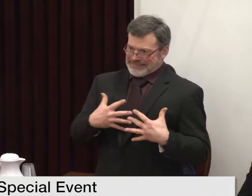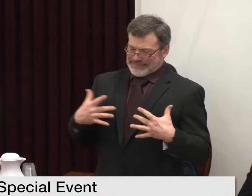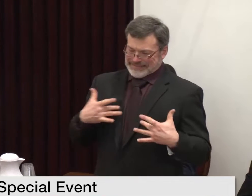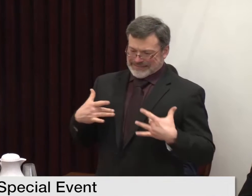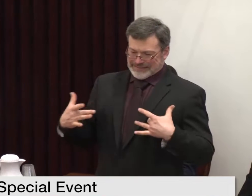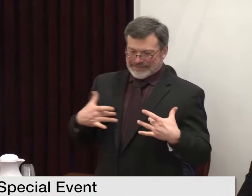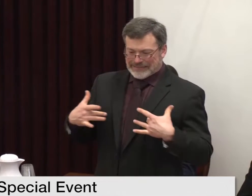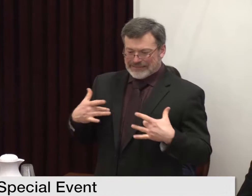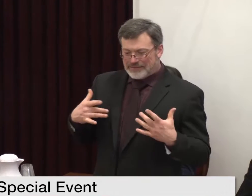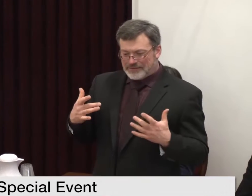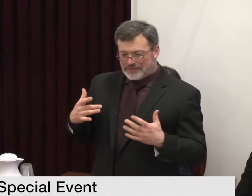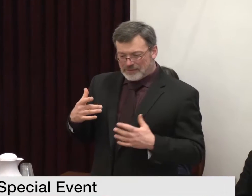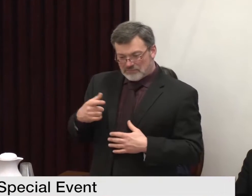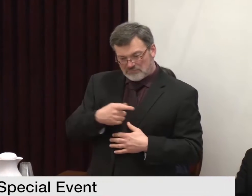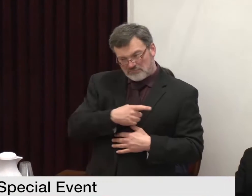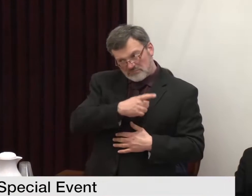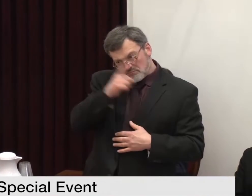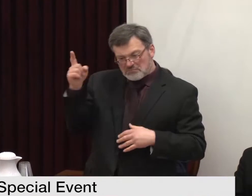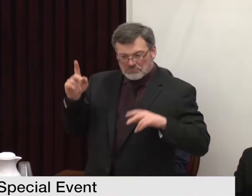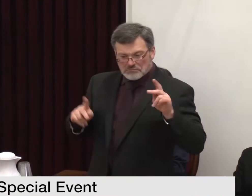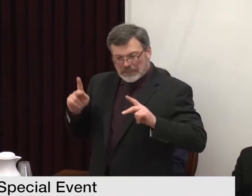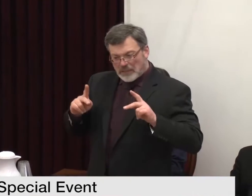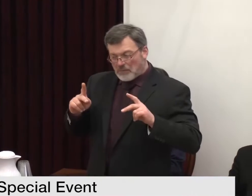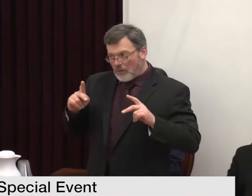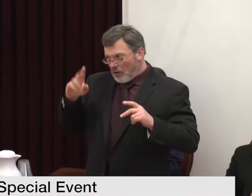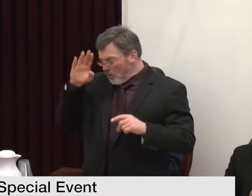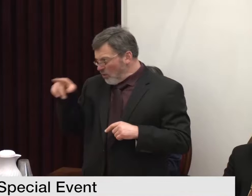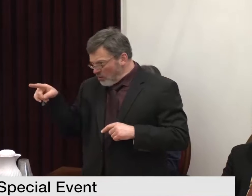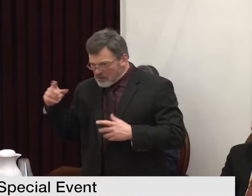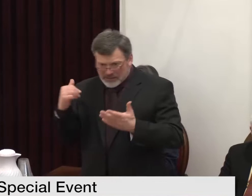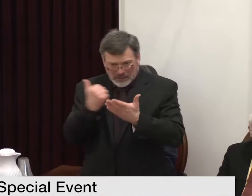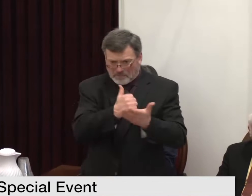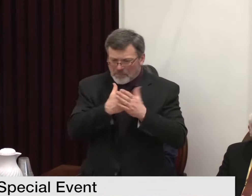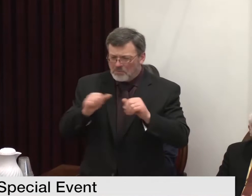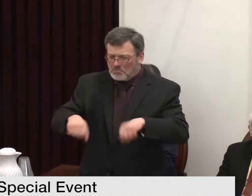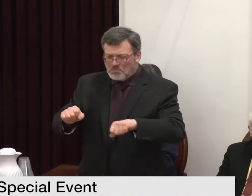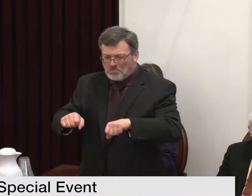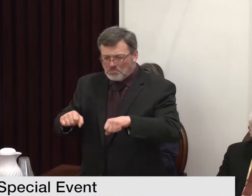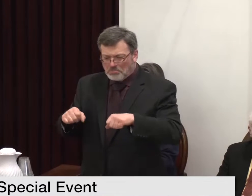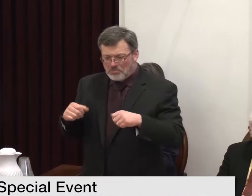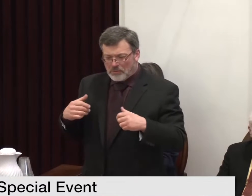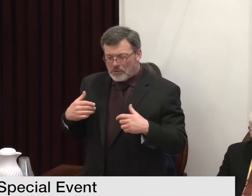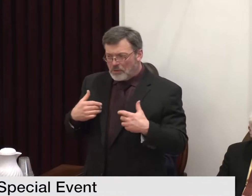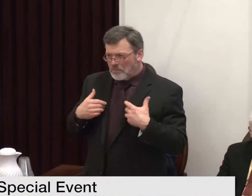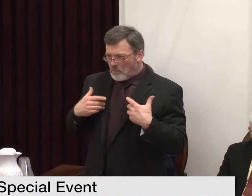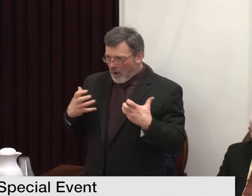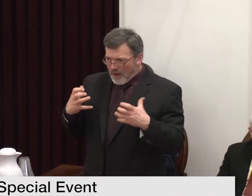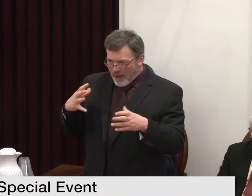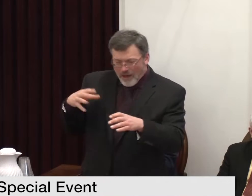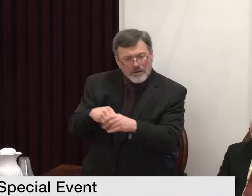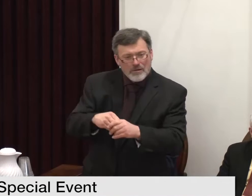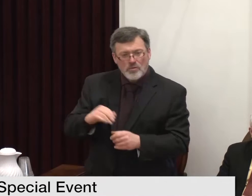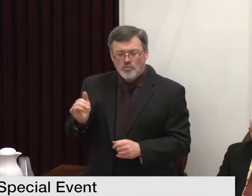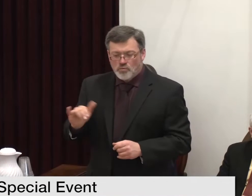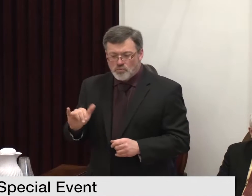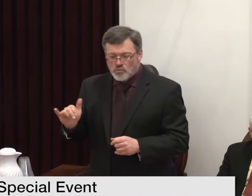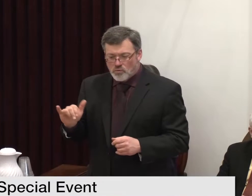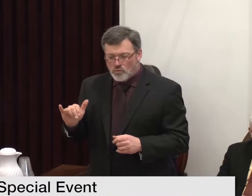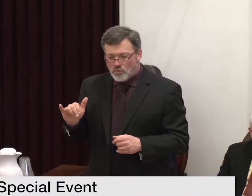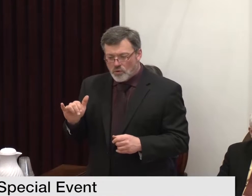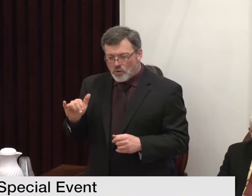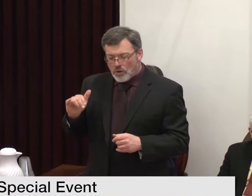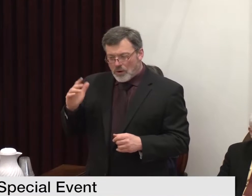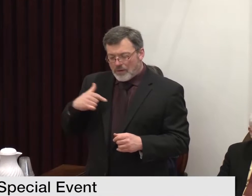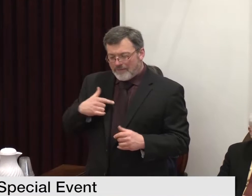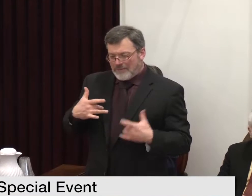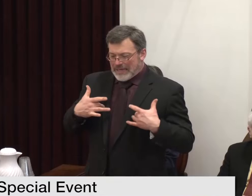know many of you are trying to help, who want to do their part, but they're being crushed by the burden of property